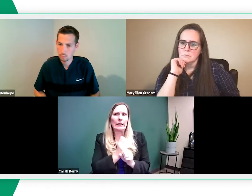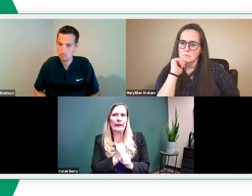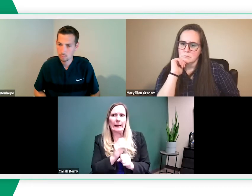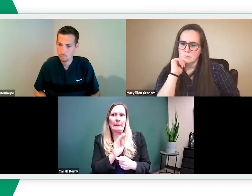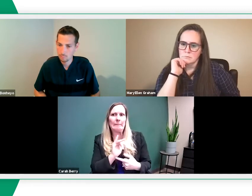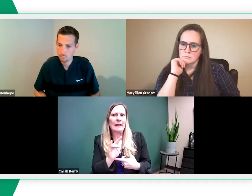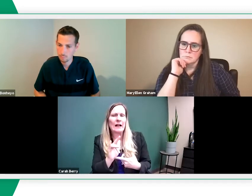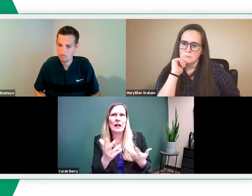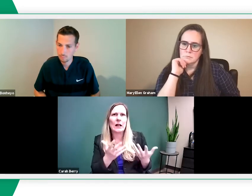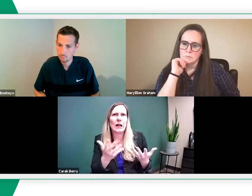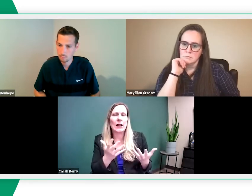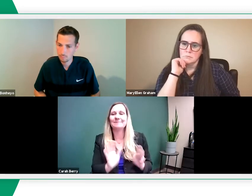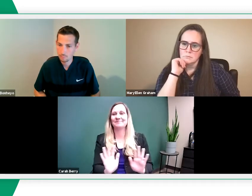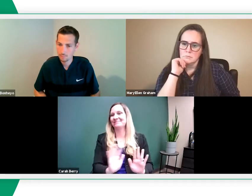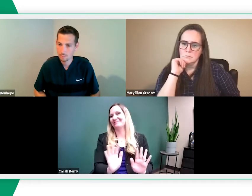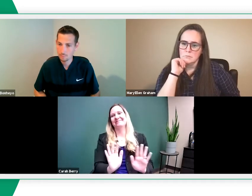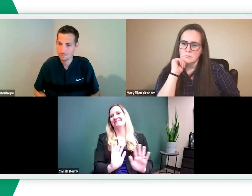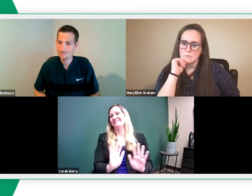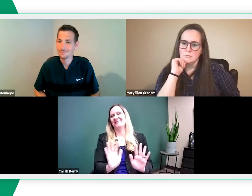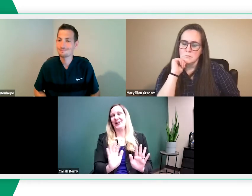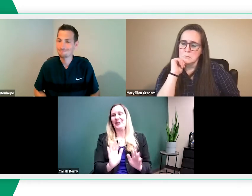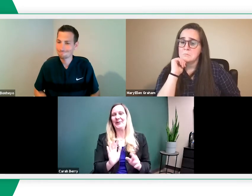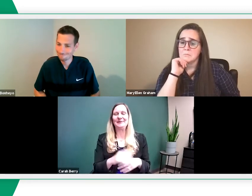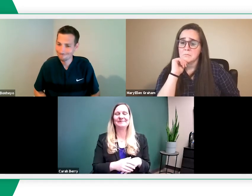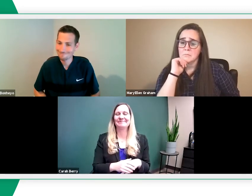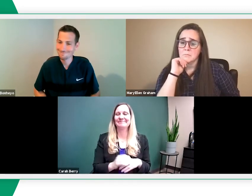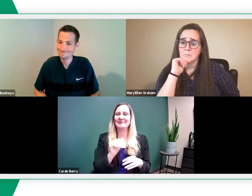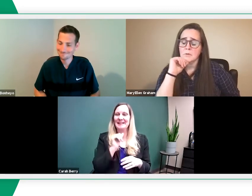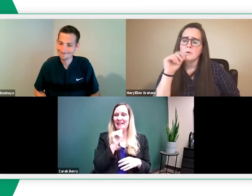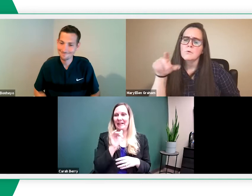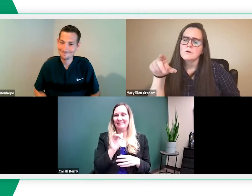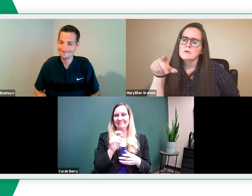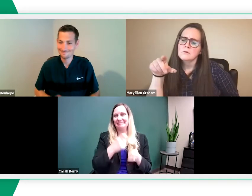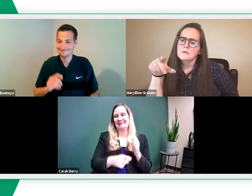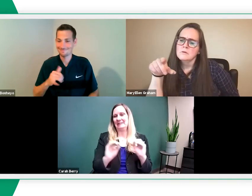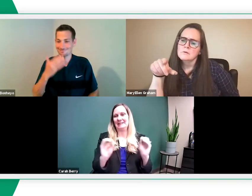mail you a check? And when do I get a bill? And it doesn't work that way.